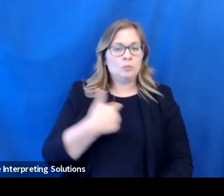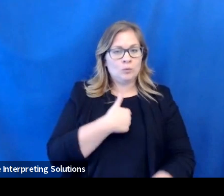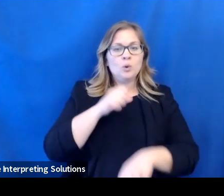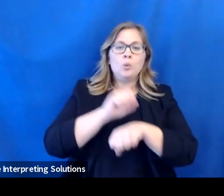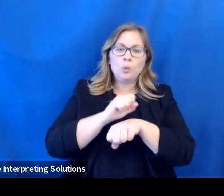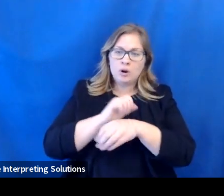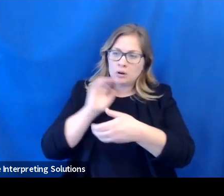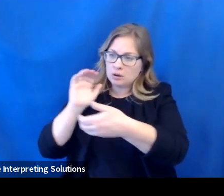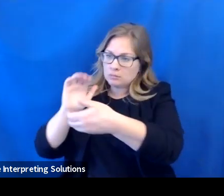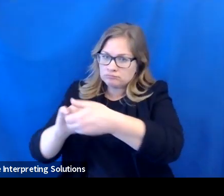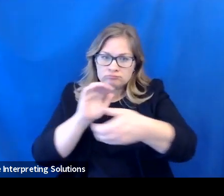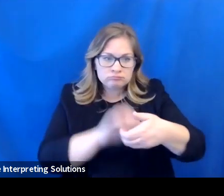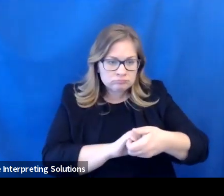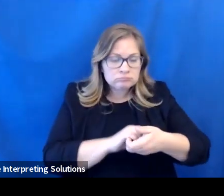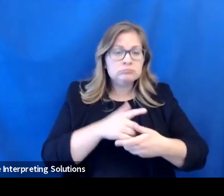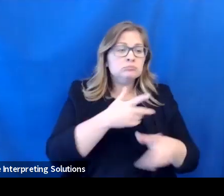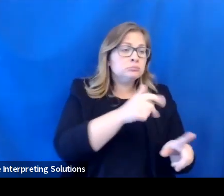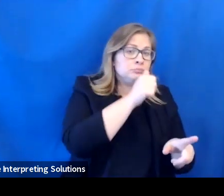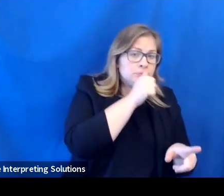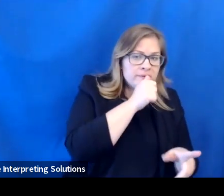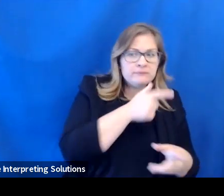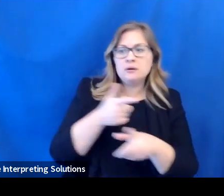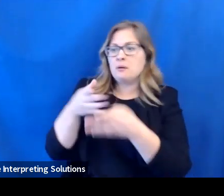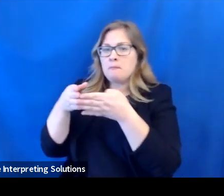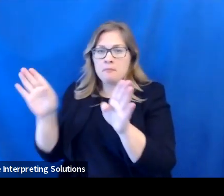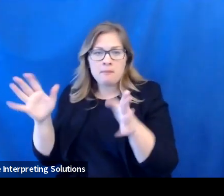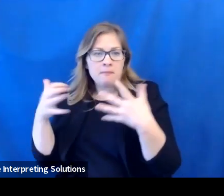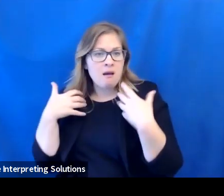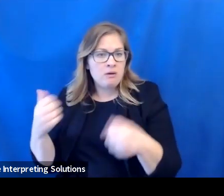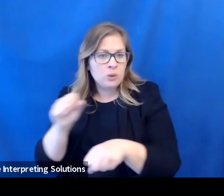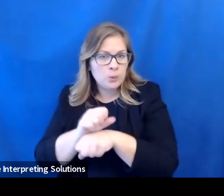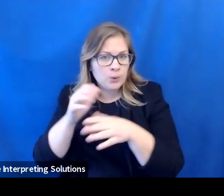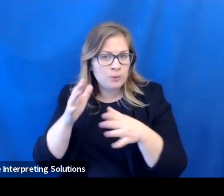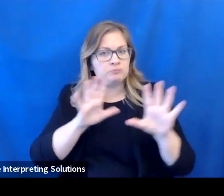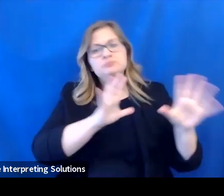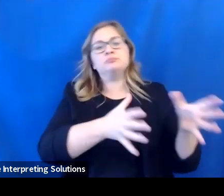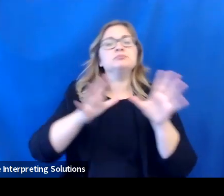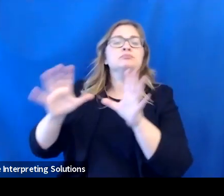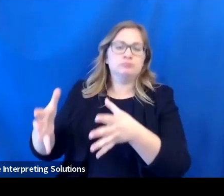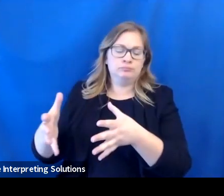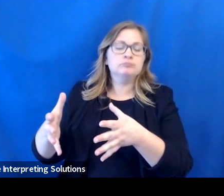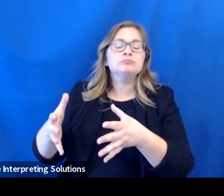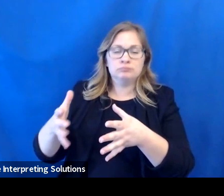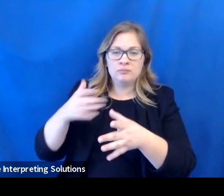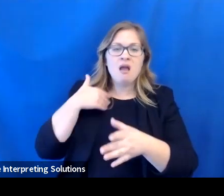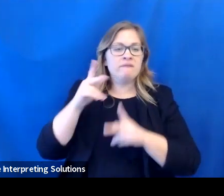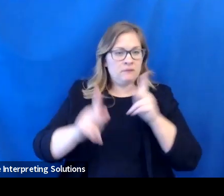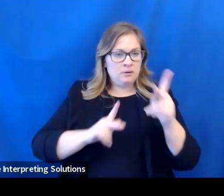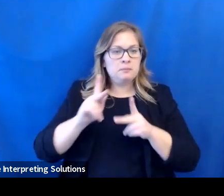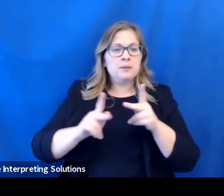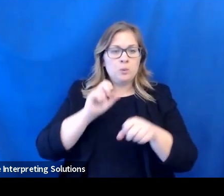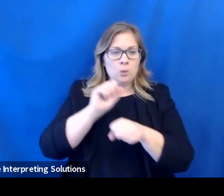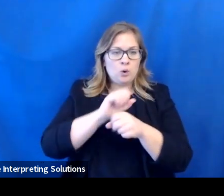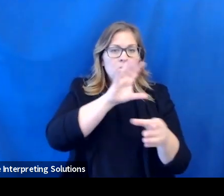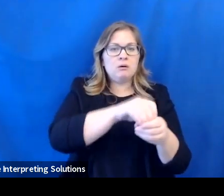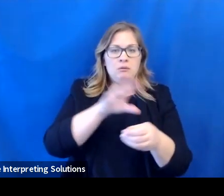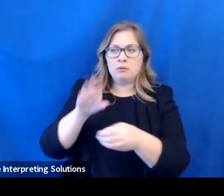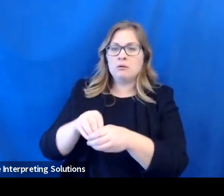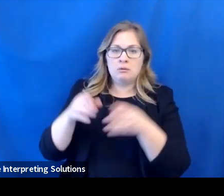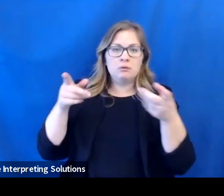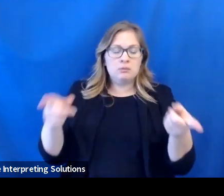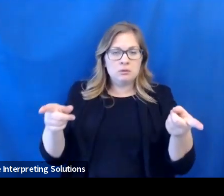ways to manage their own workforce. We're trying to look at across the entire enterprise of healthcare in the state and